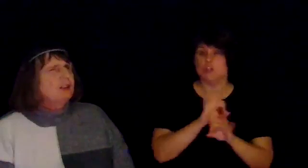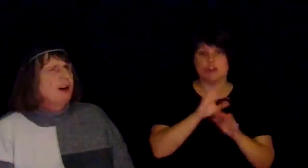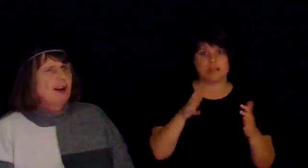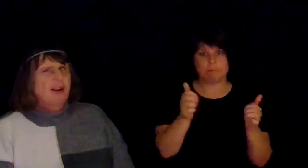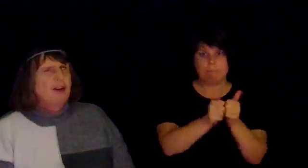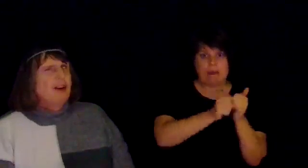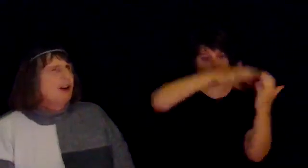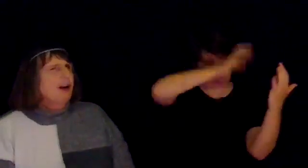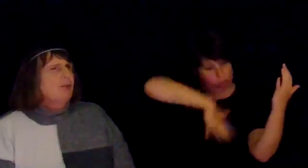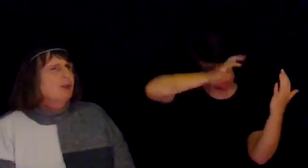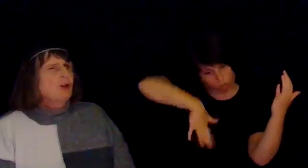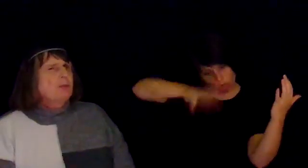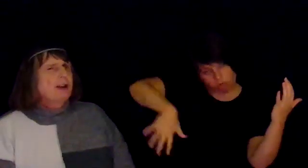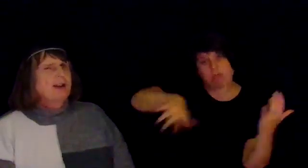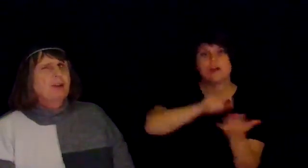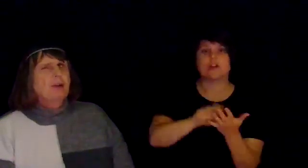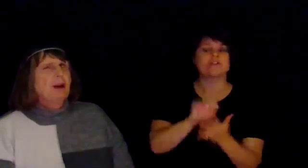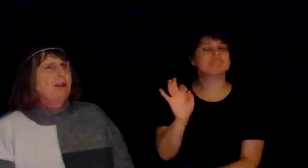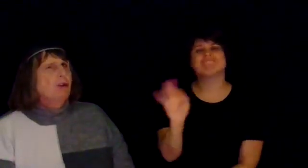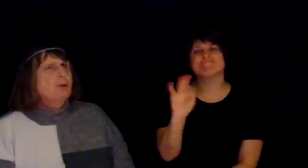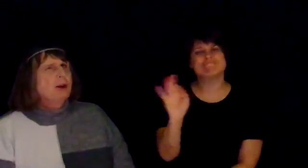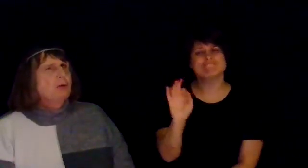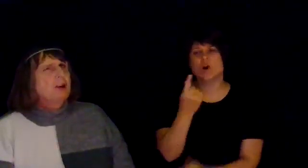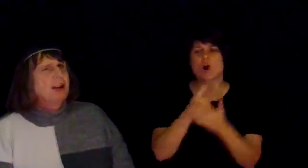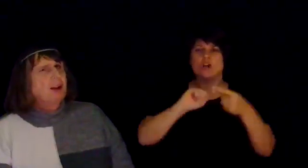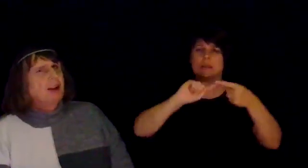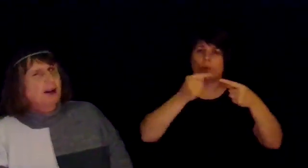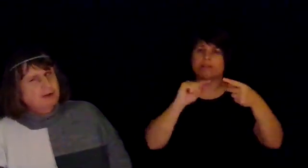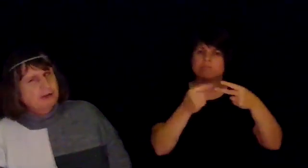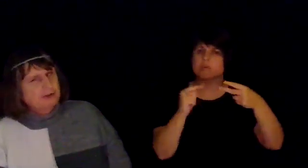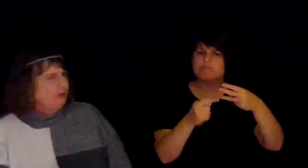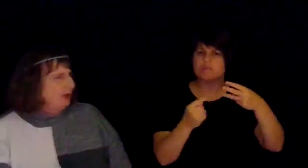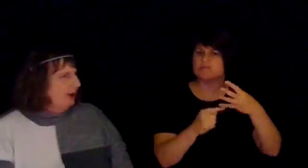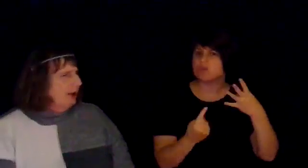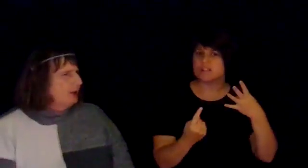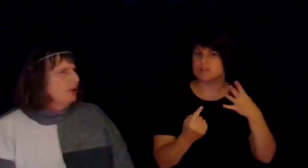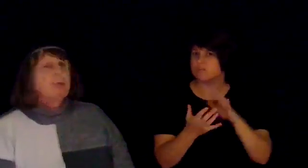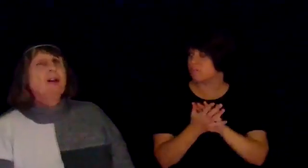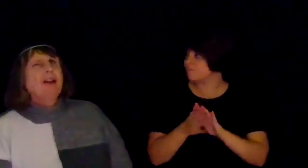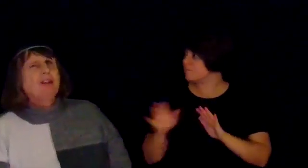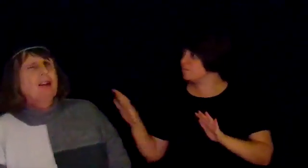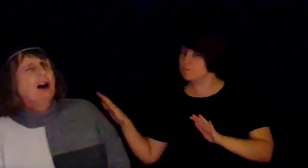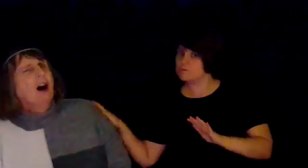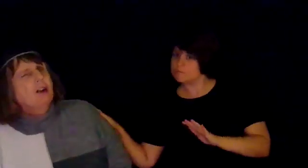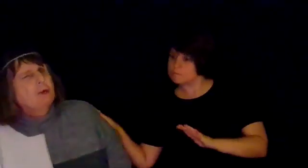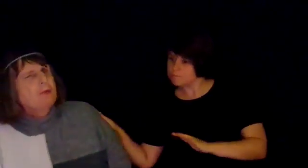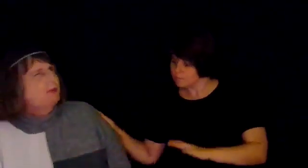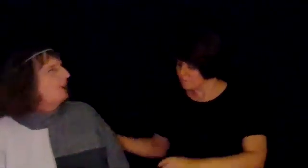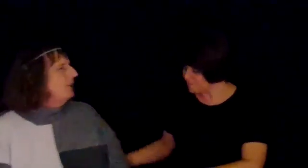notes, just a line. Talk about where I am in life. During my